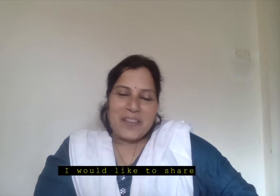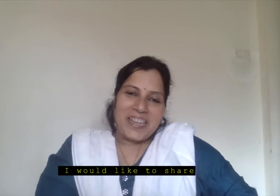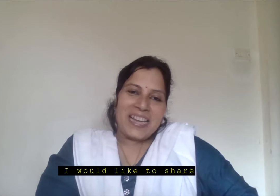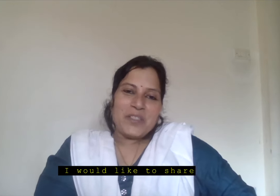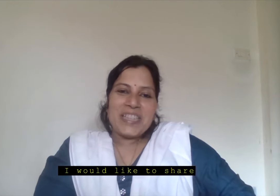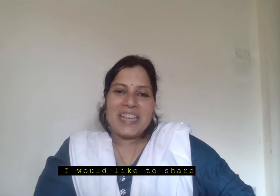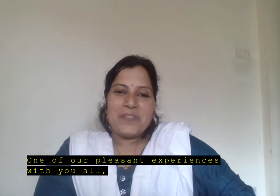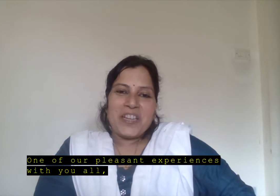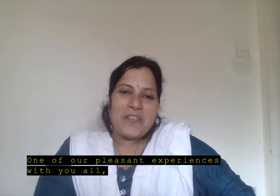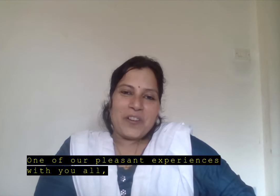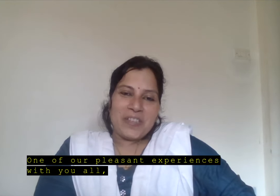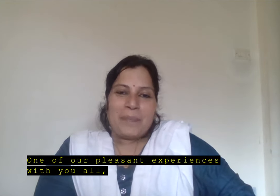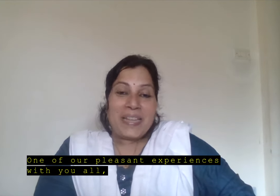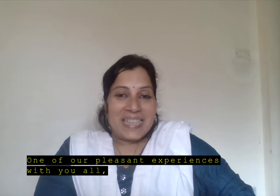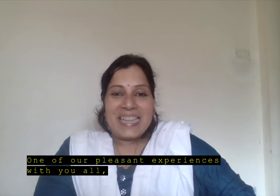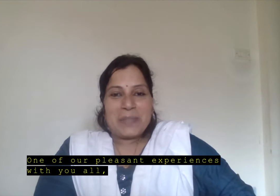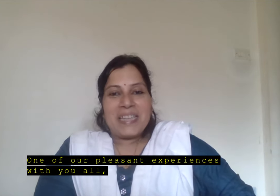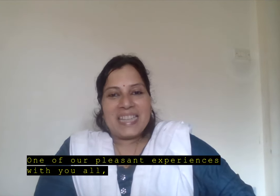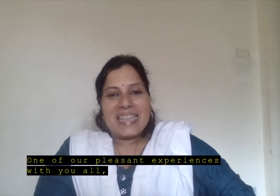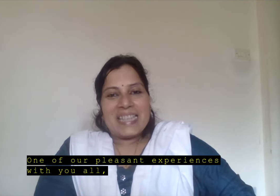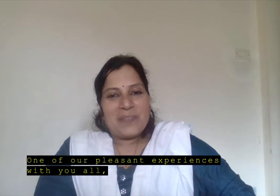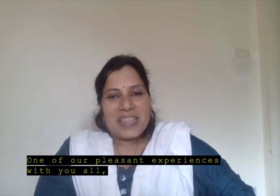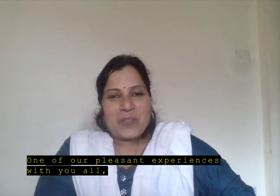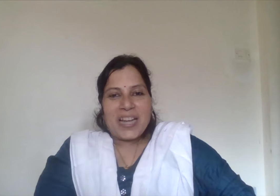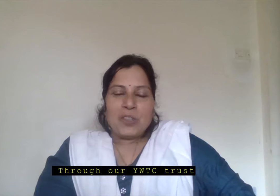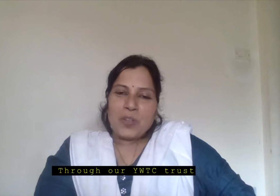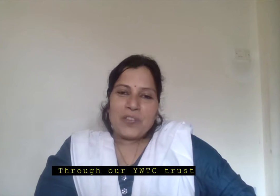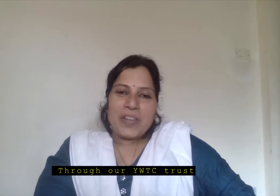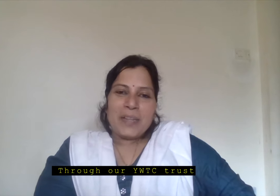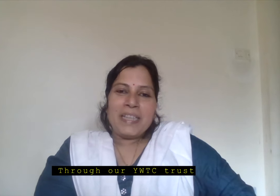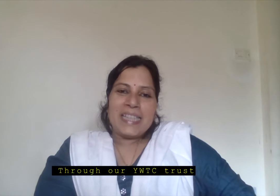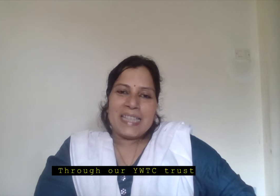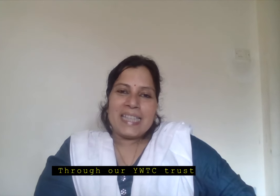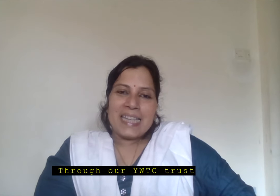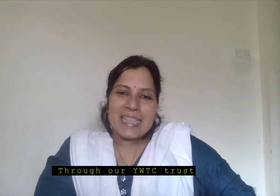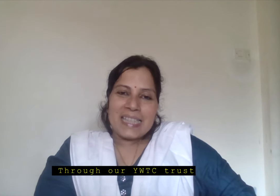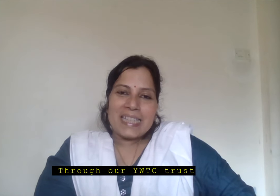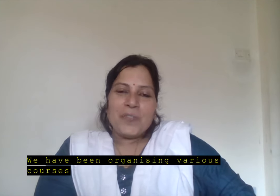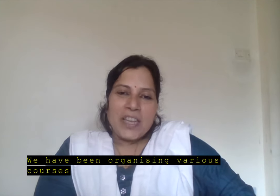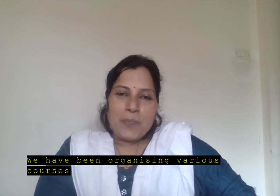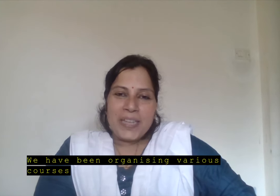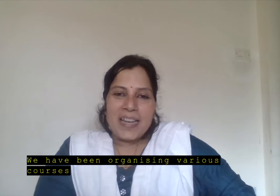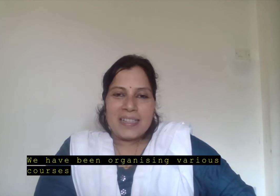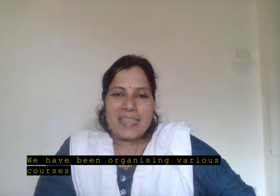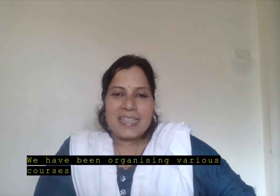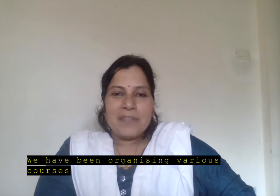I would like to share one of our pleasant experiences with you all. Through our YWTC Trust, we have been organizing